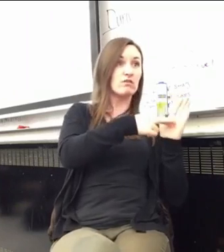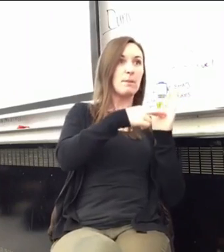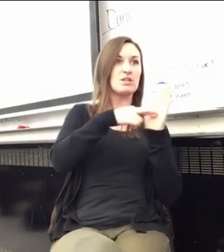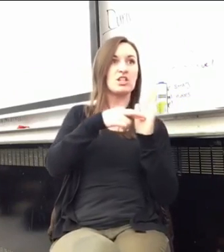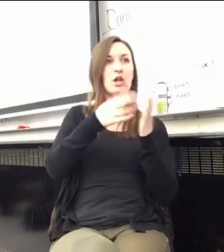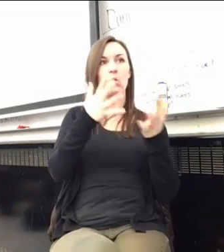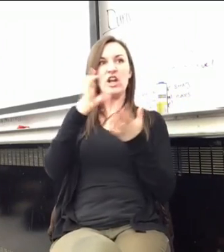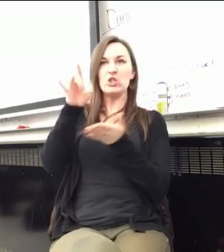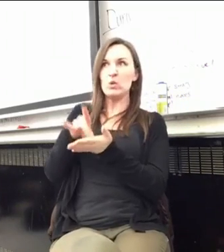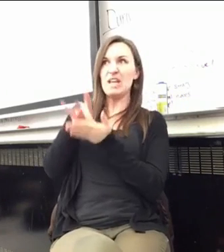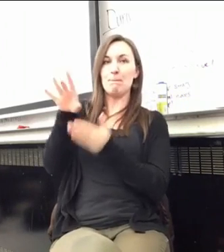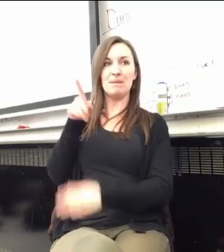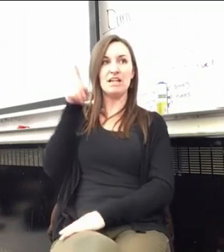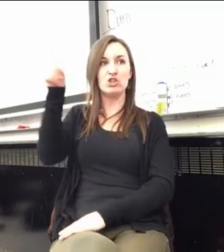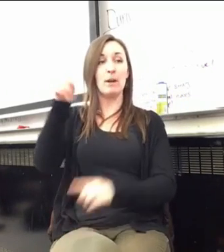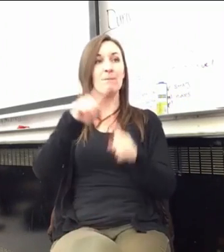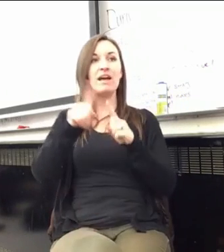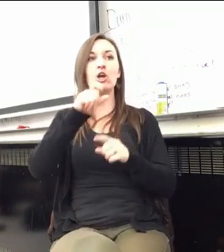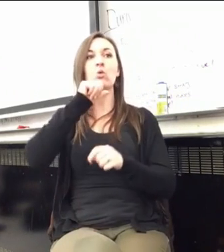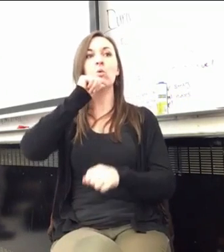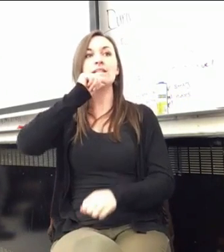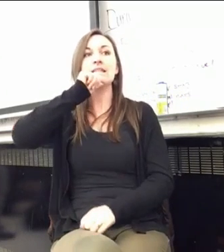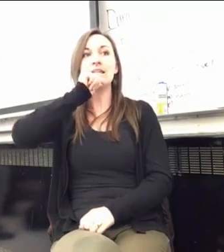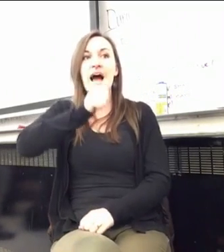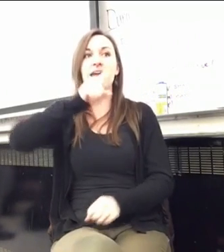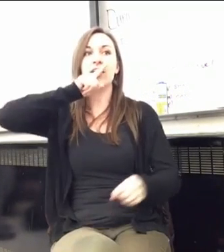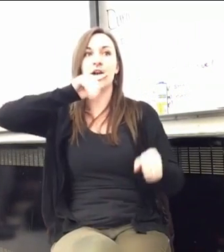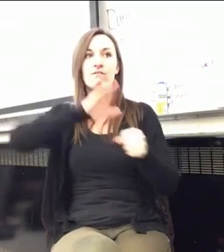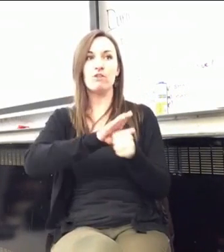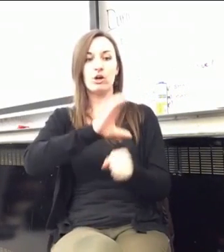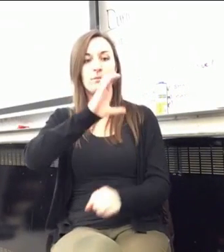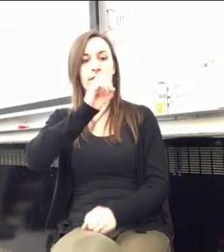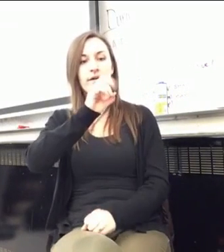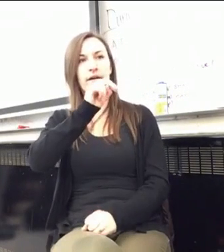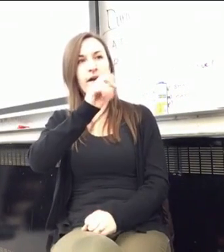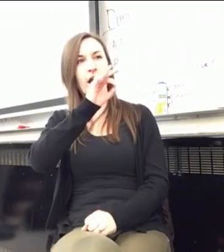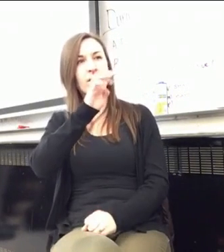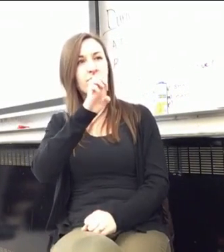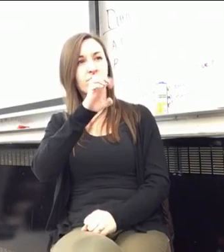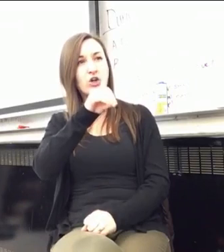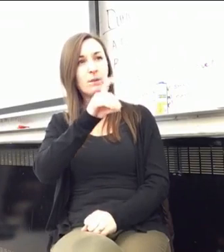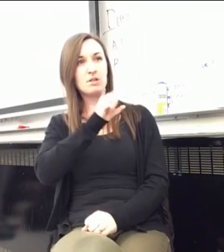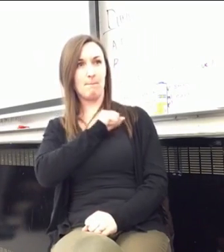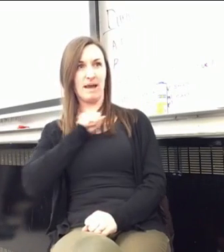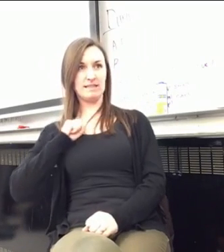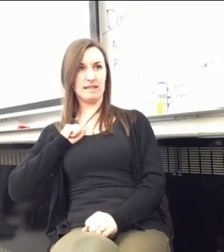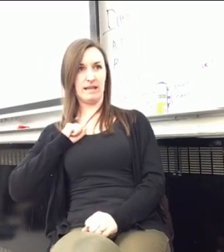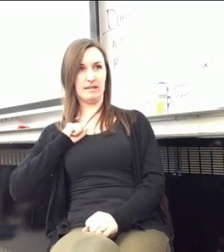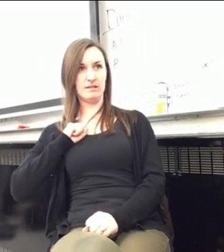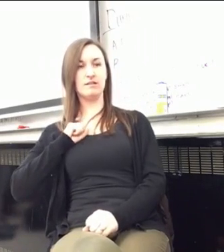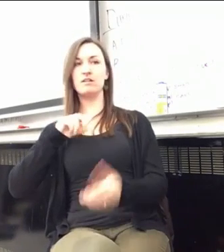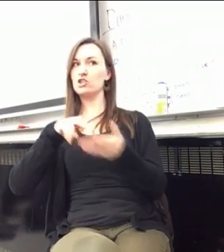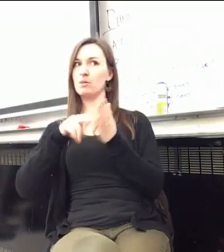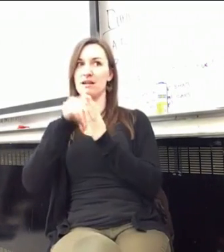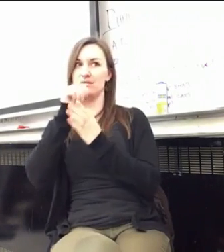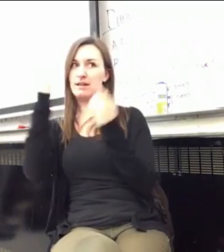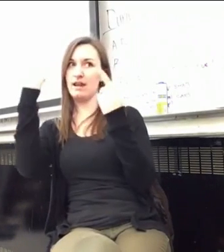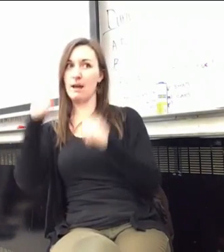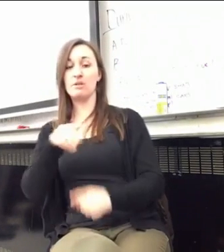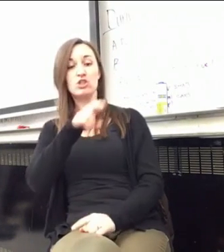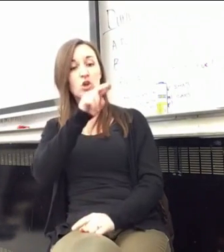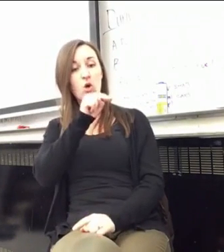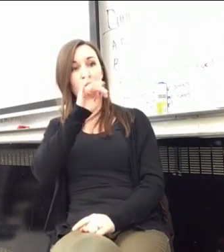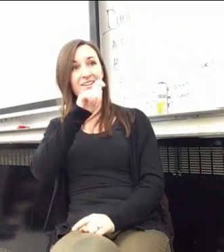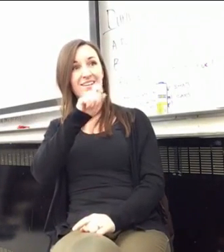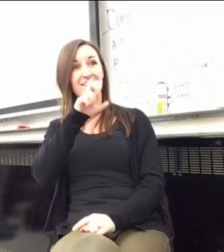Representatives. He was not confirmed by the Senate, and he wasn't kicked out of office. A lot of people say, what about Nixon? Nixon was never impeached because he